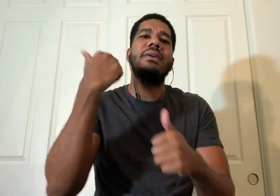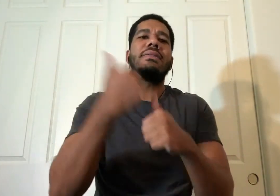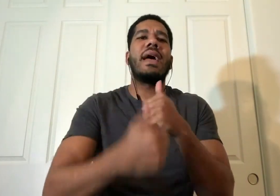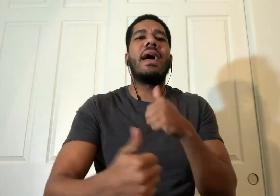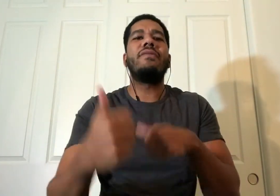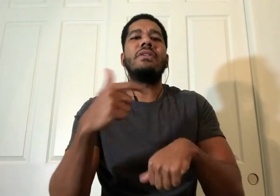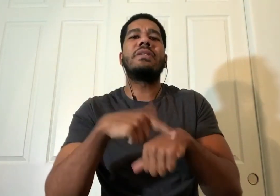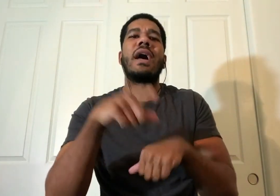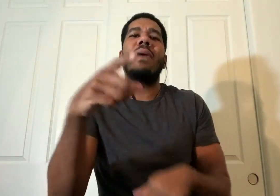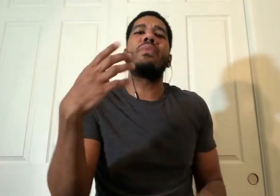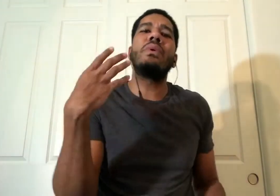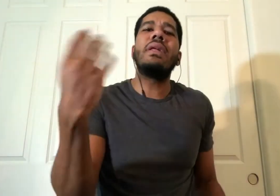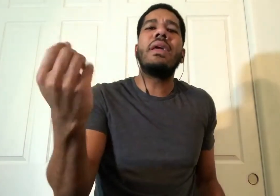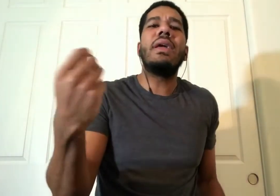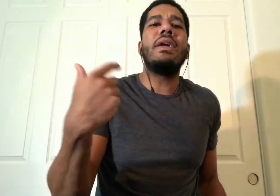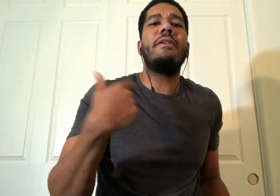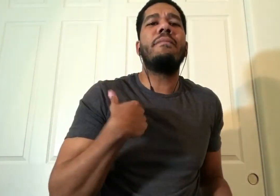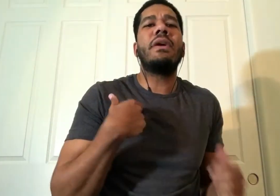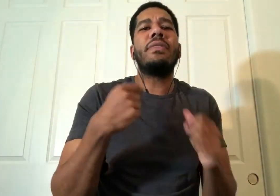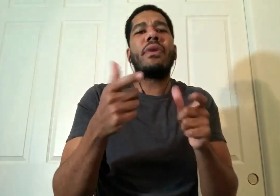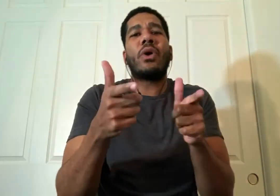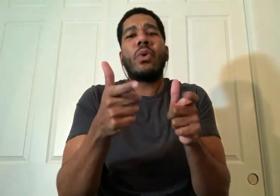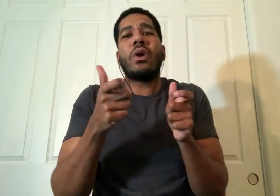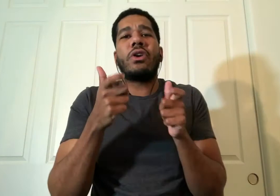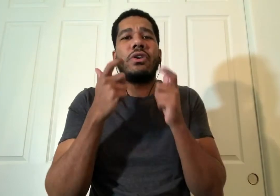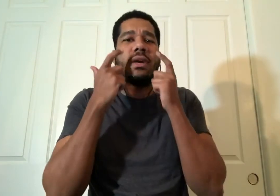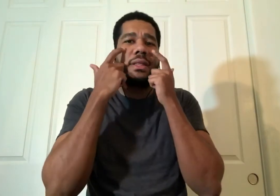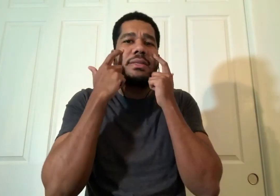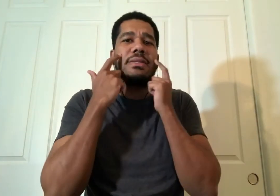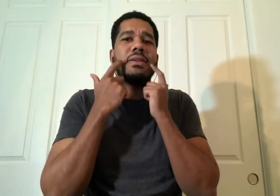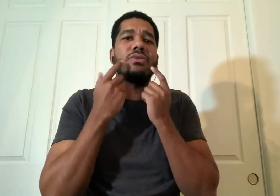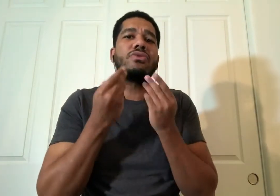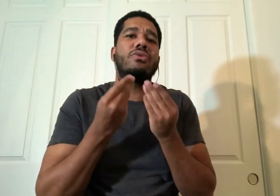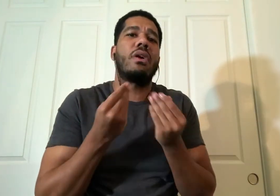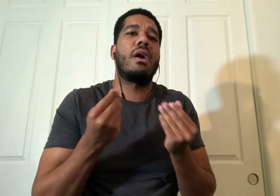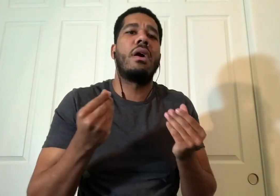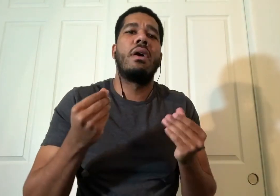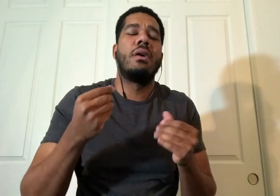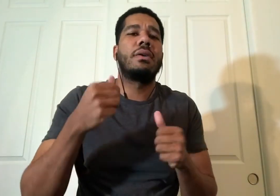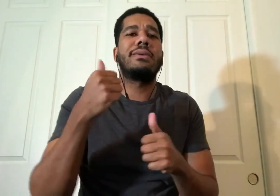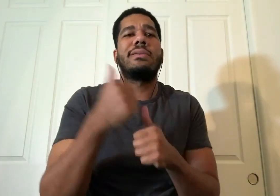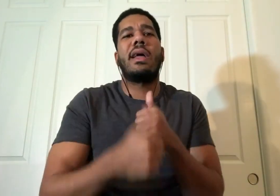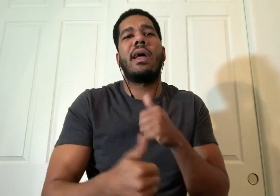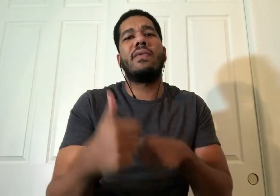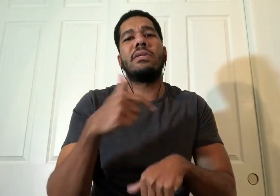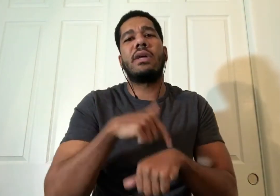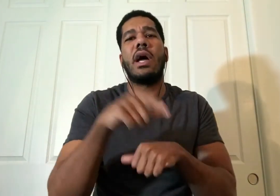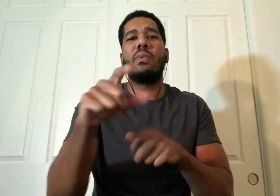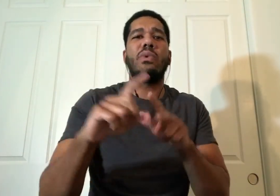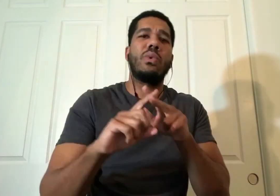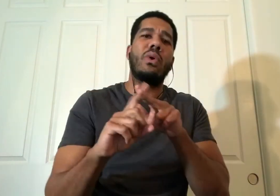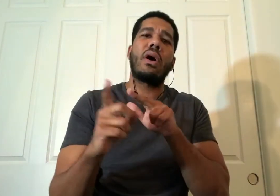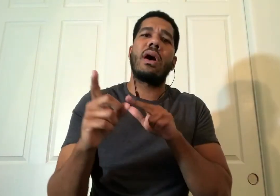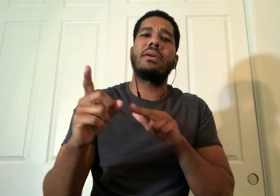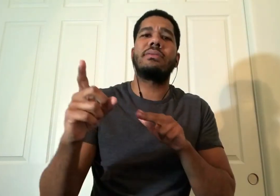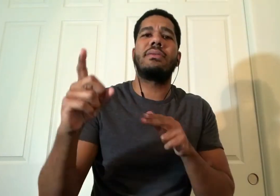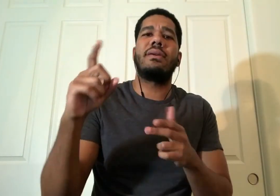And every time you leave me, the quicker the tears dry. And every time you walk out,